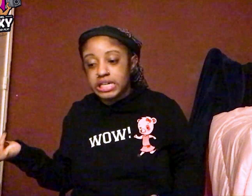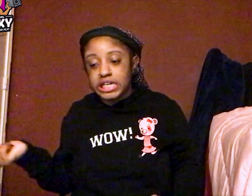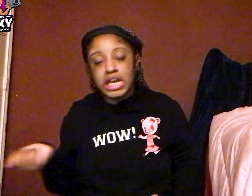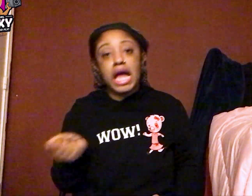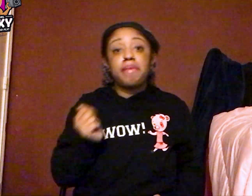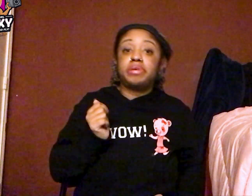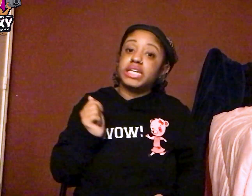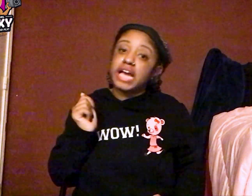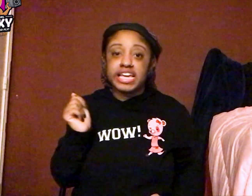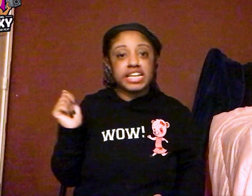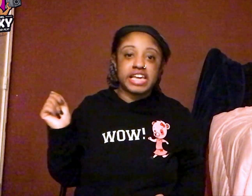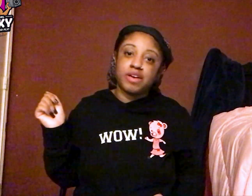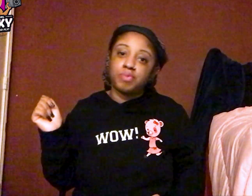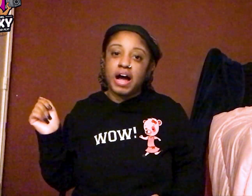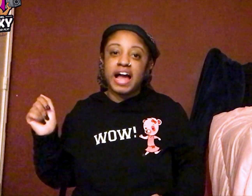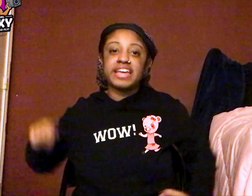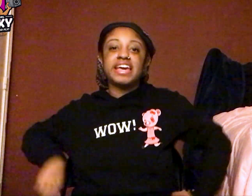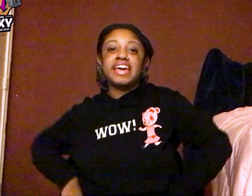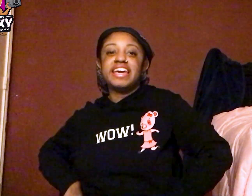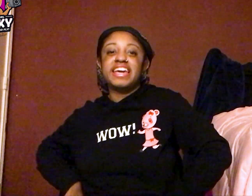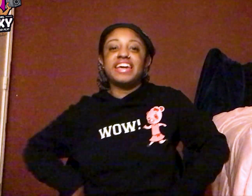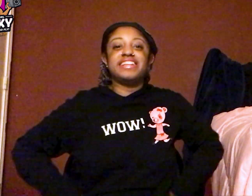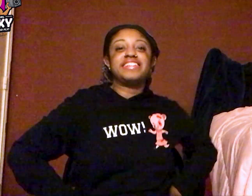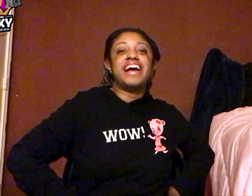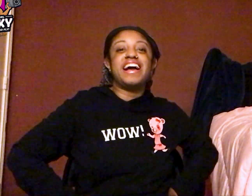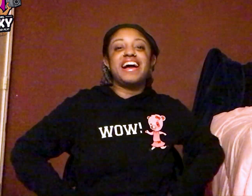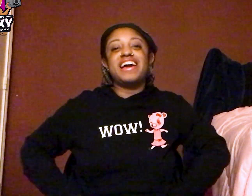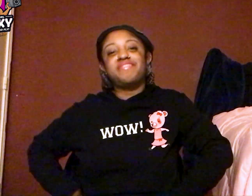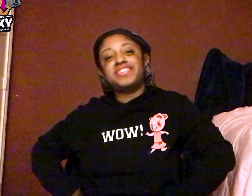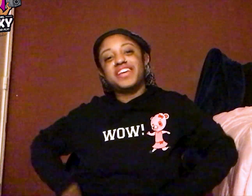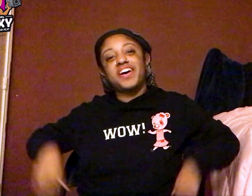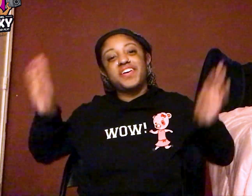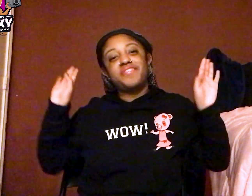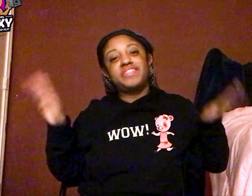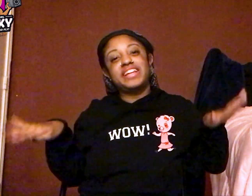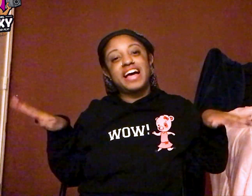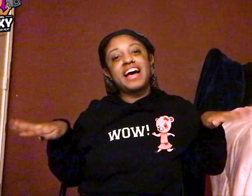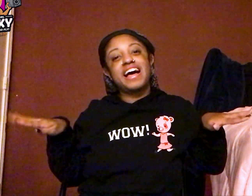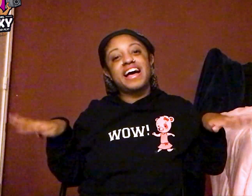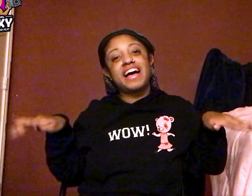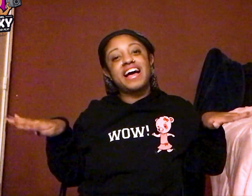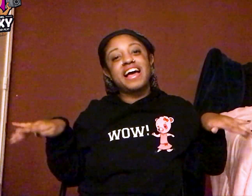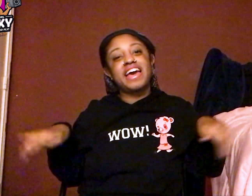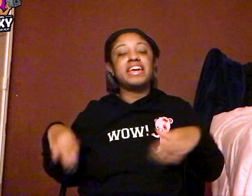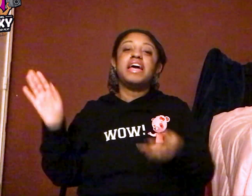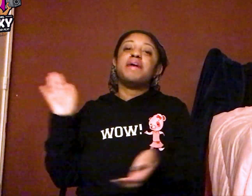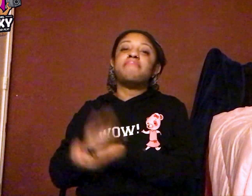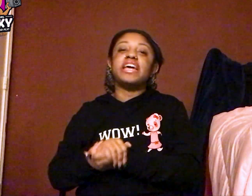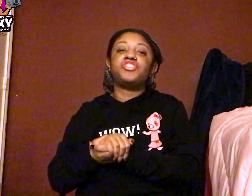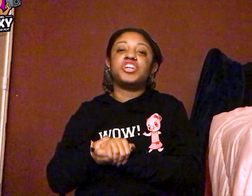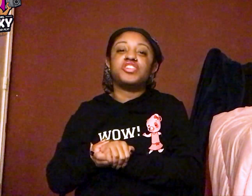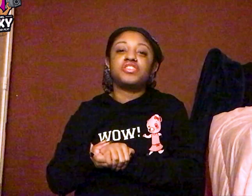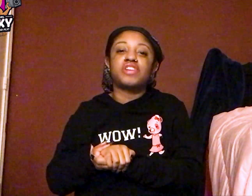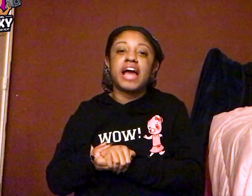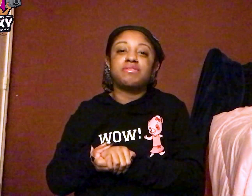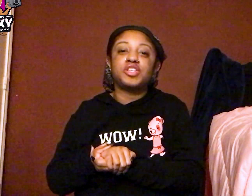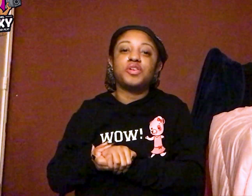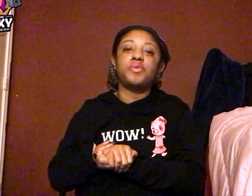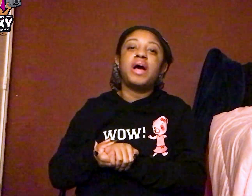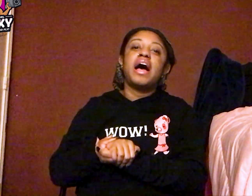Pinky, Pinky, and I'm so fly. Make sure you subscribe to